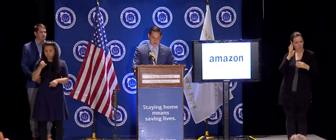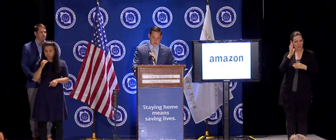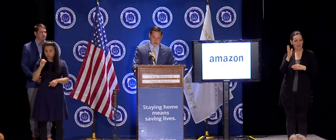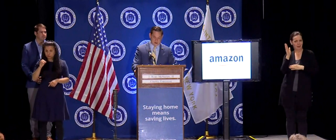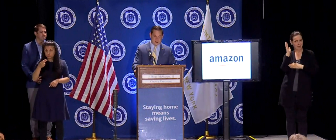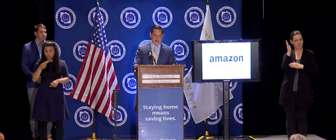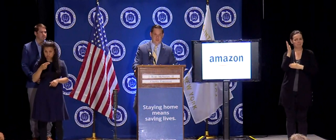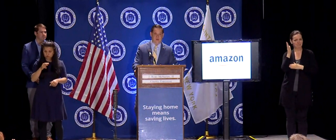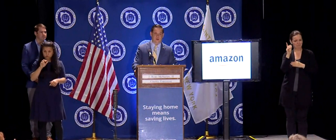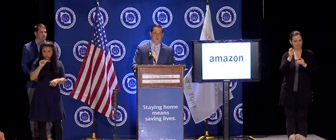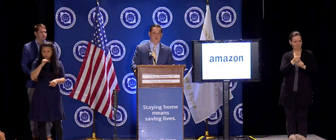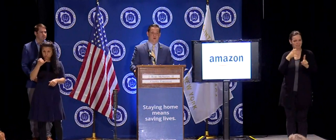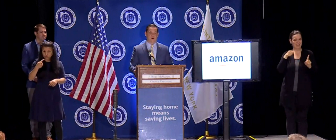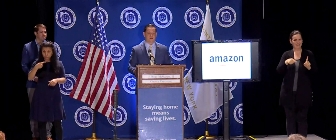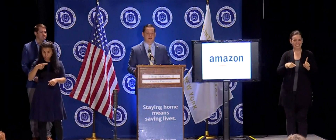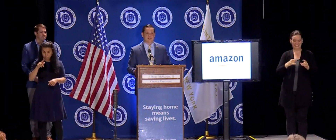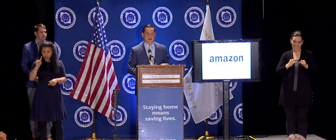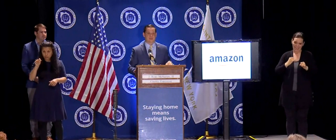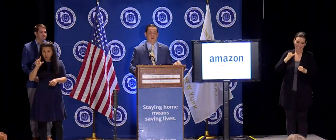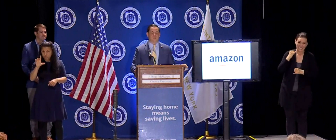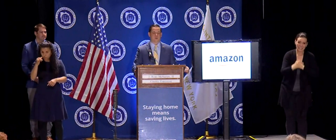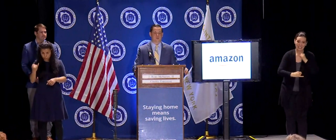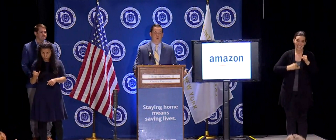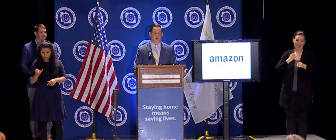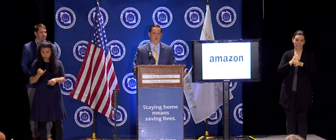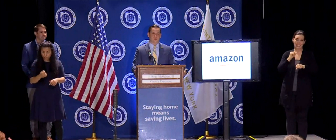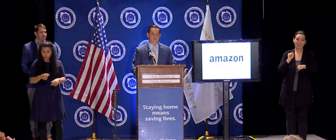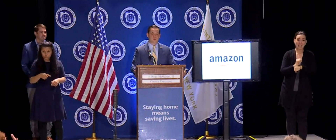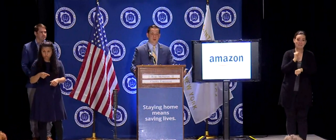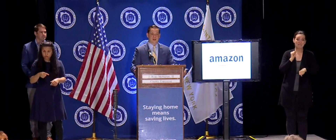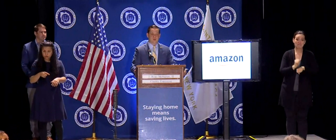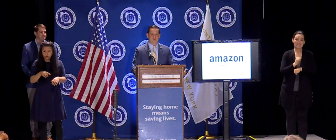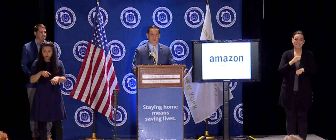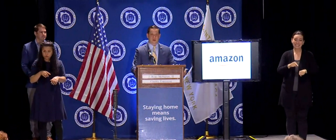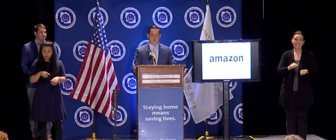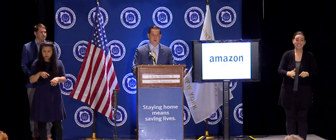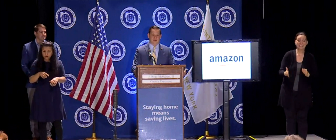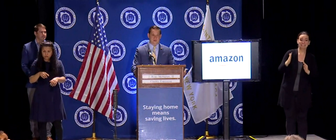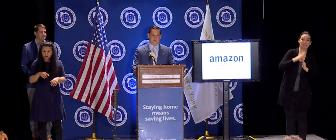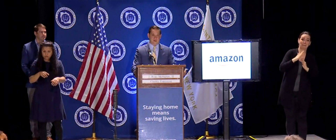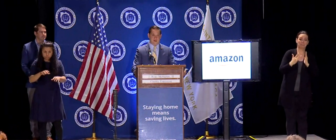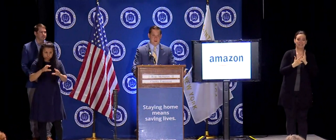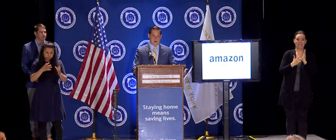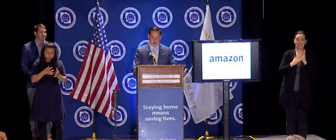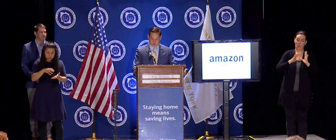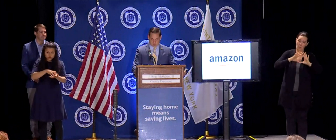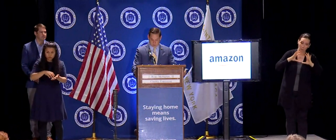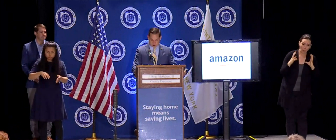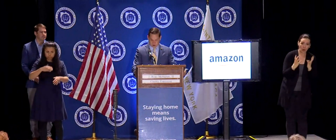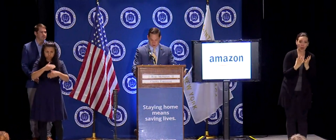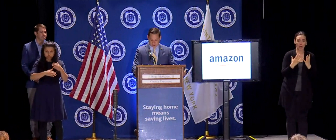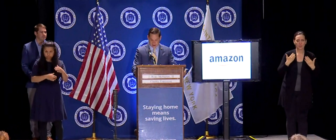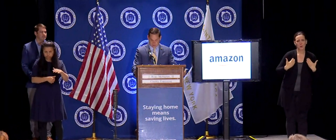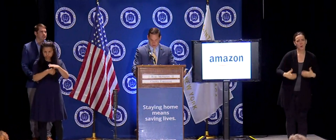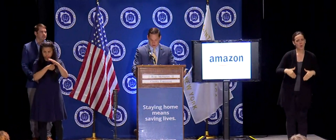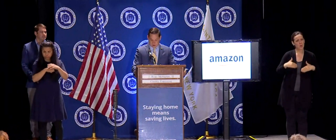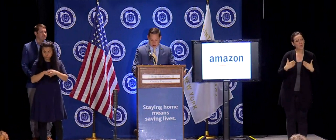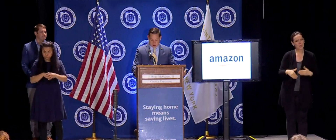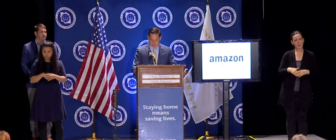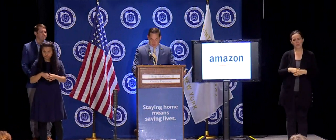but this is a international company, one of the top tech companies in the world that do so many other things, and our Congressman will talk about